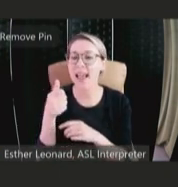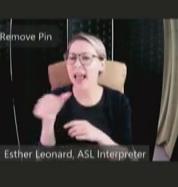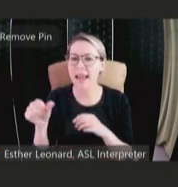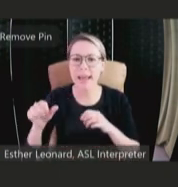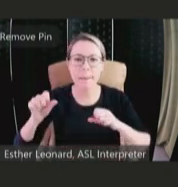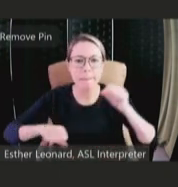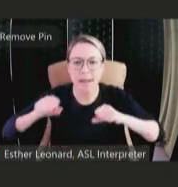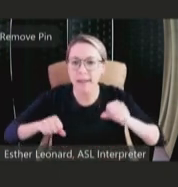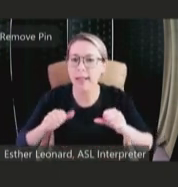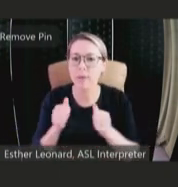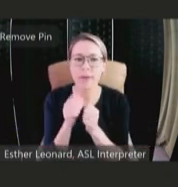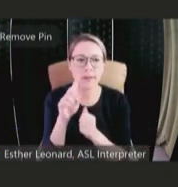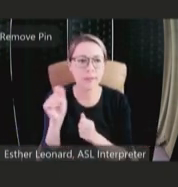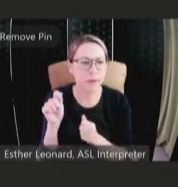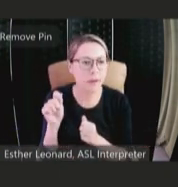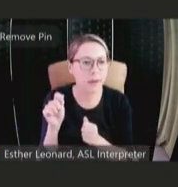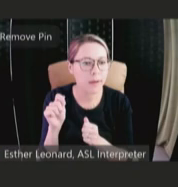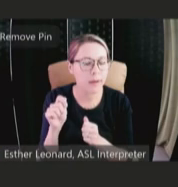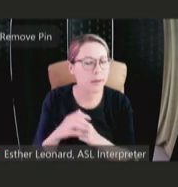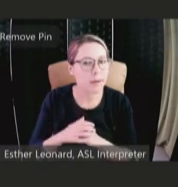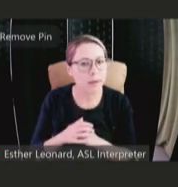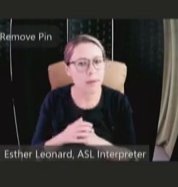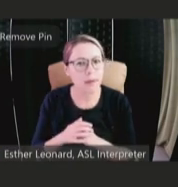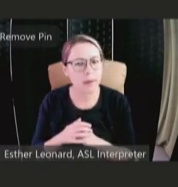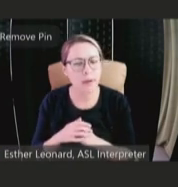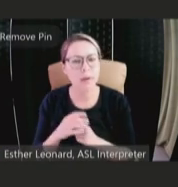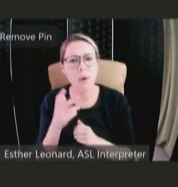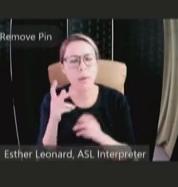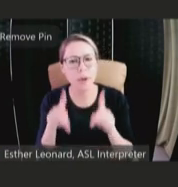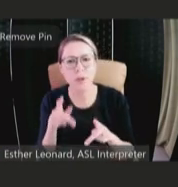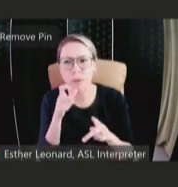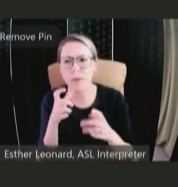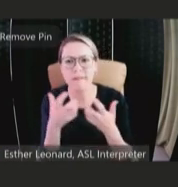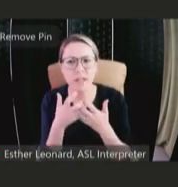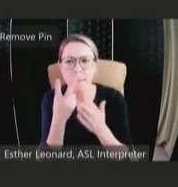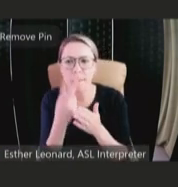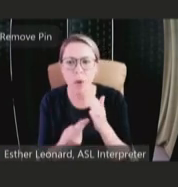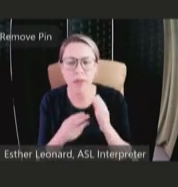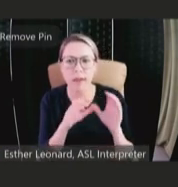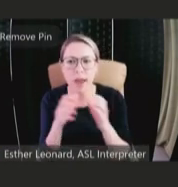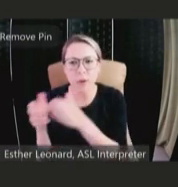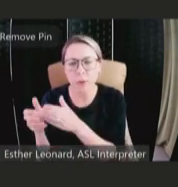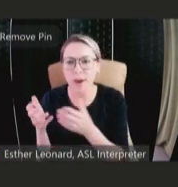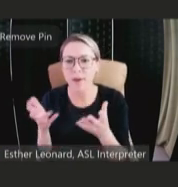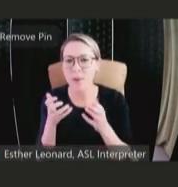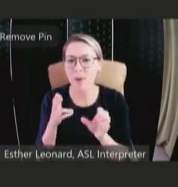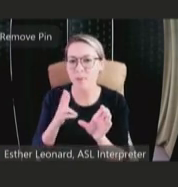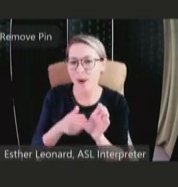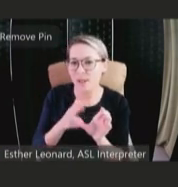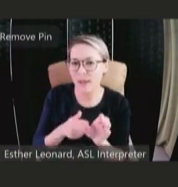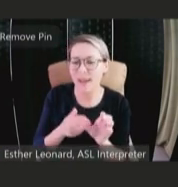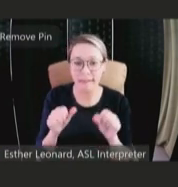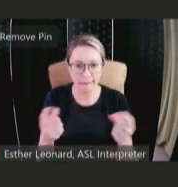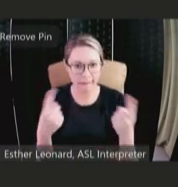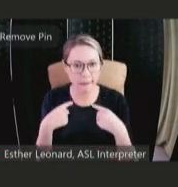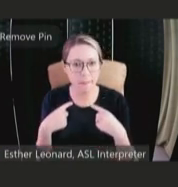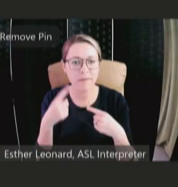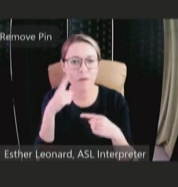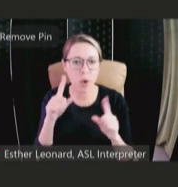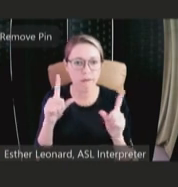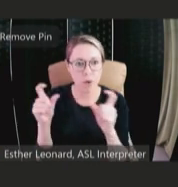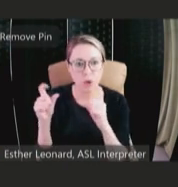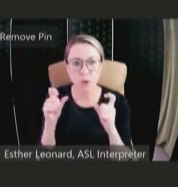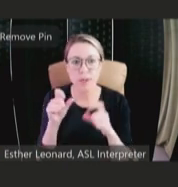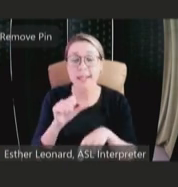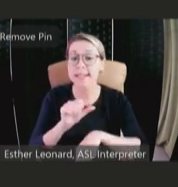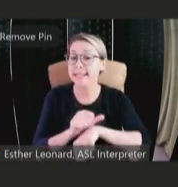who fit both of those categories, who would like to participate to attend. It would also be 10 a.m. to